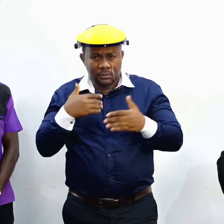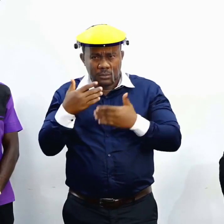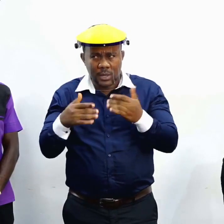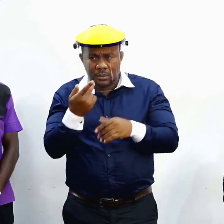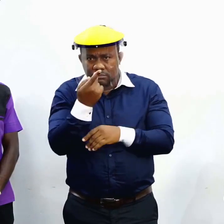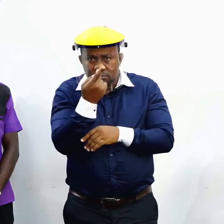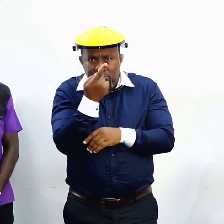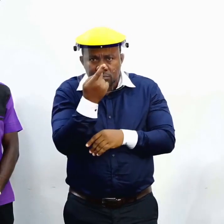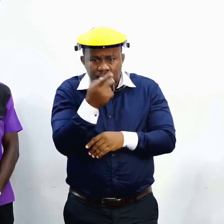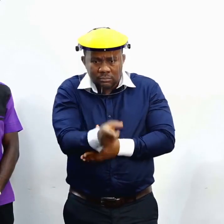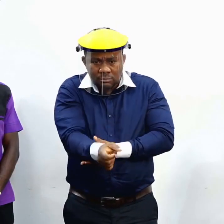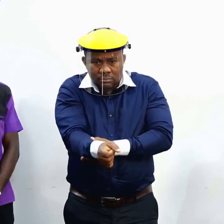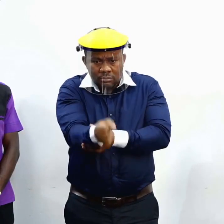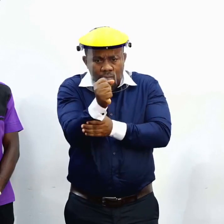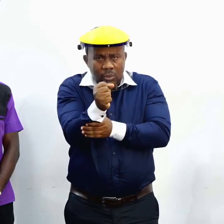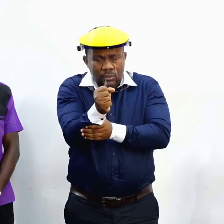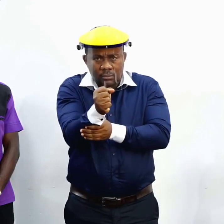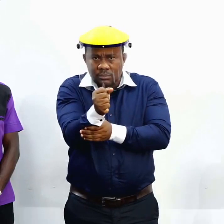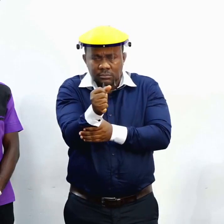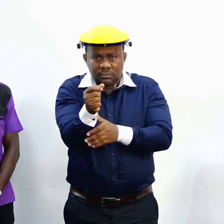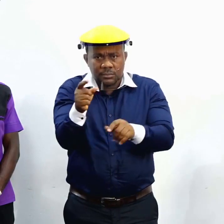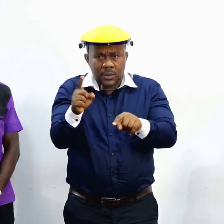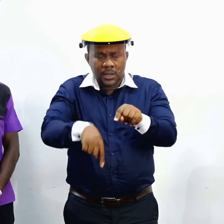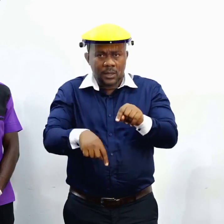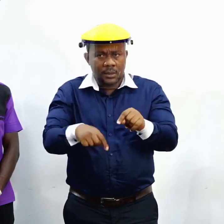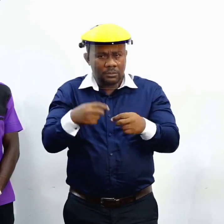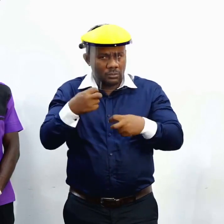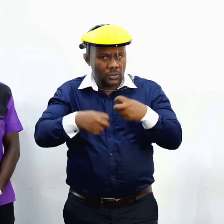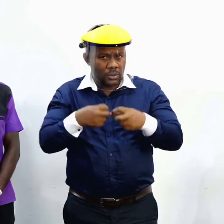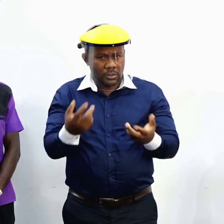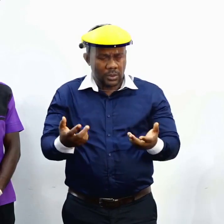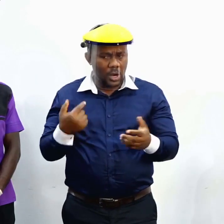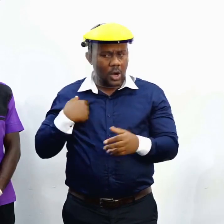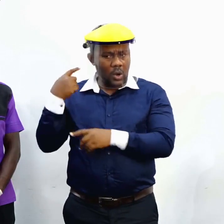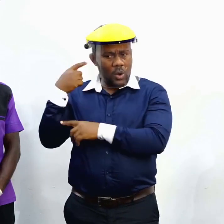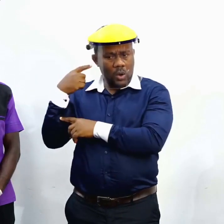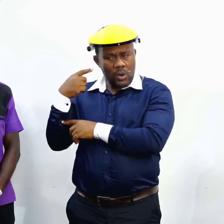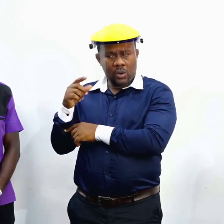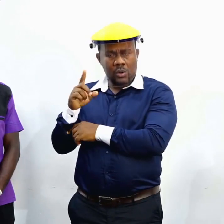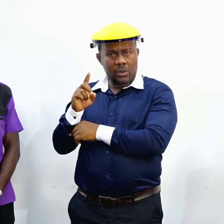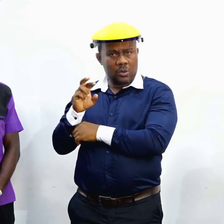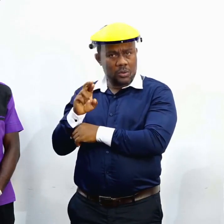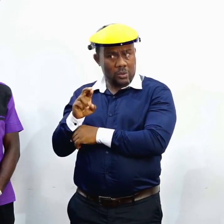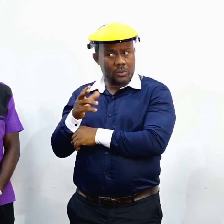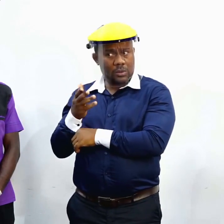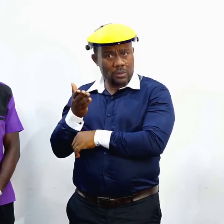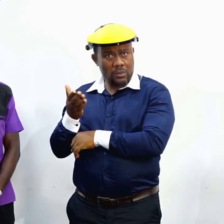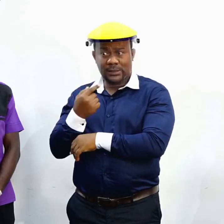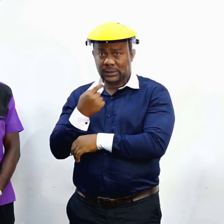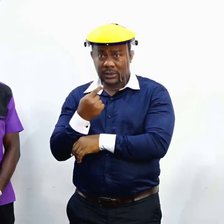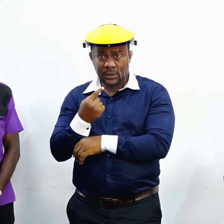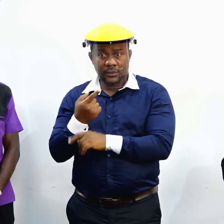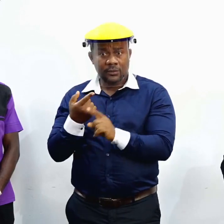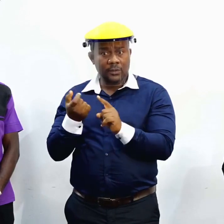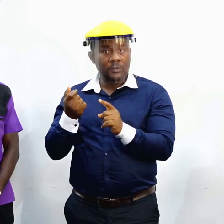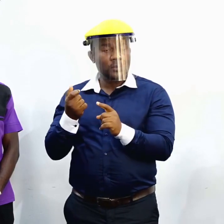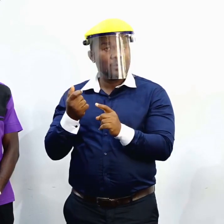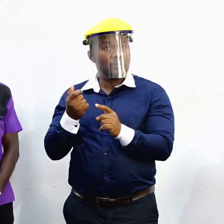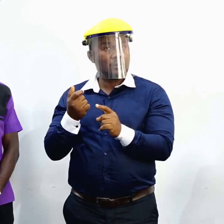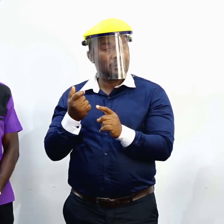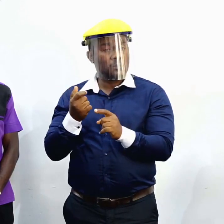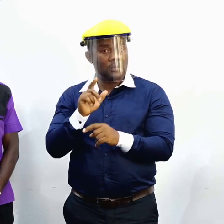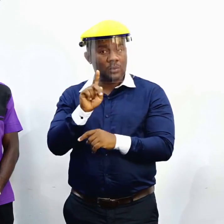personally heard Dr. Bernard Tobo, a consulting urologist at the Korobu Teaching Hospital, saying that